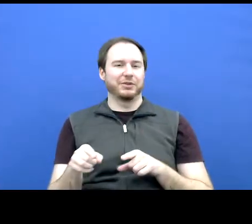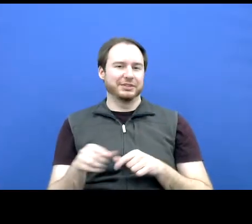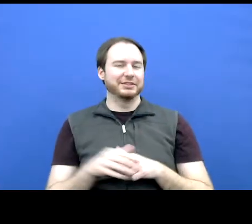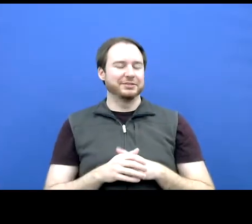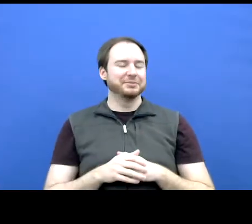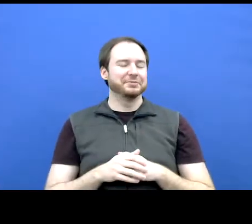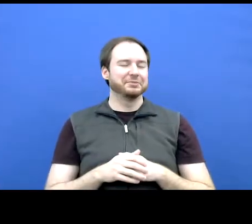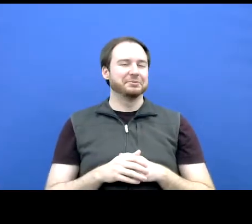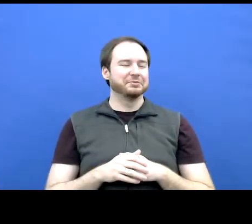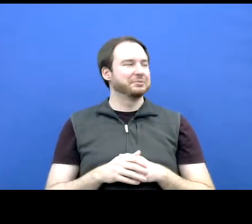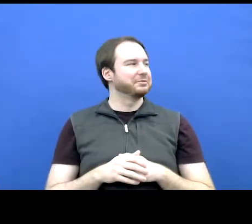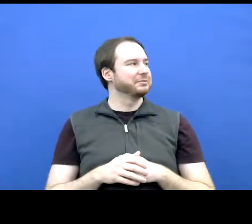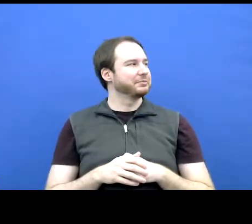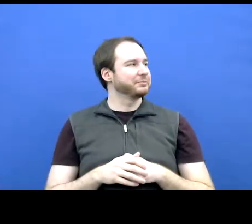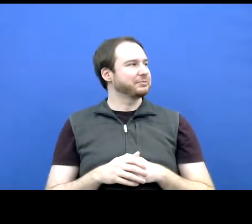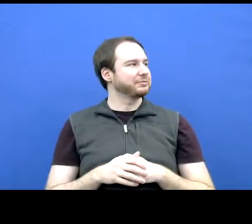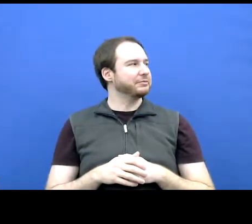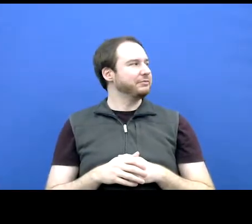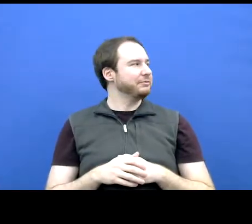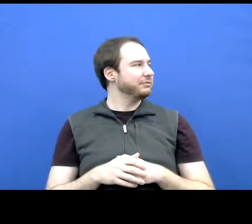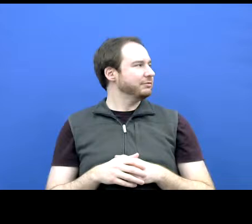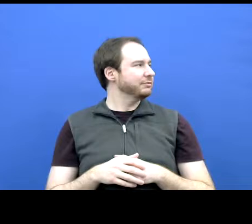youth.